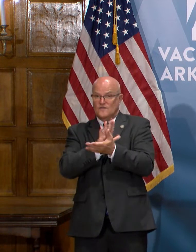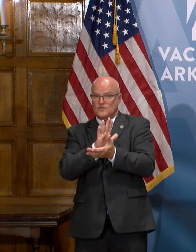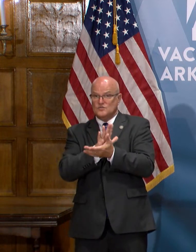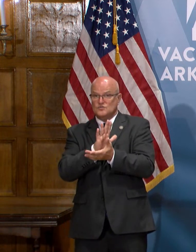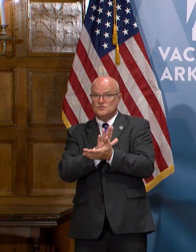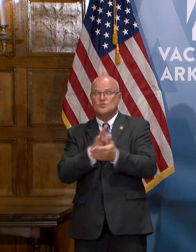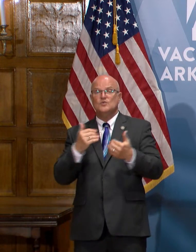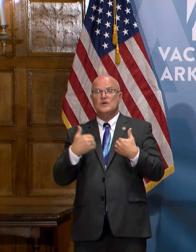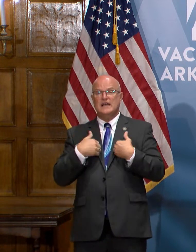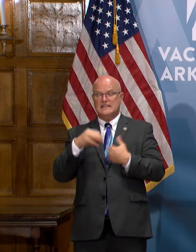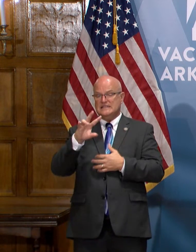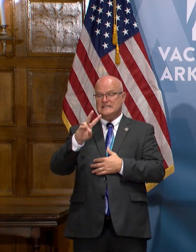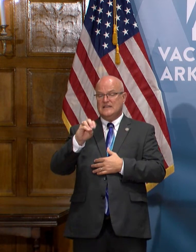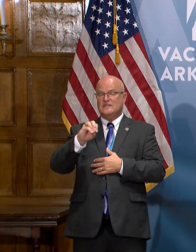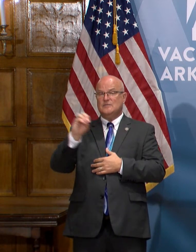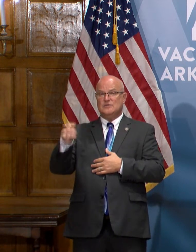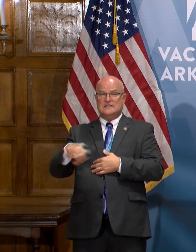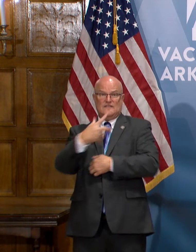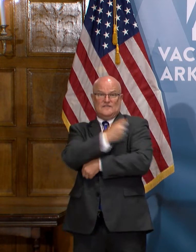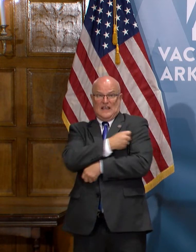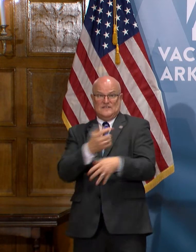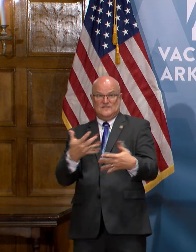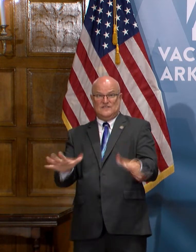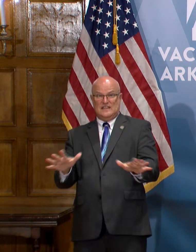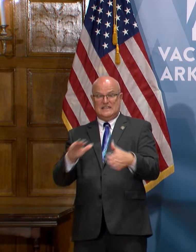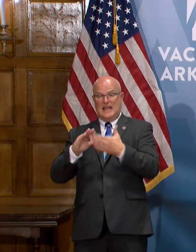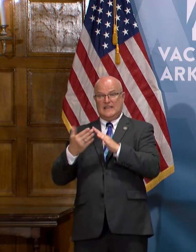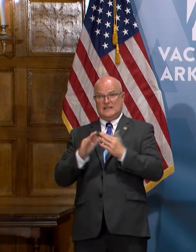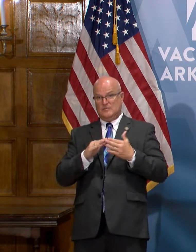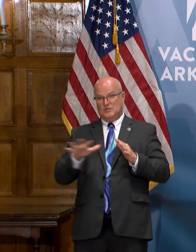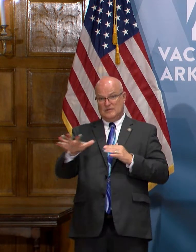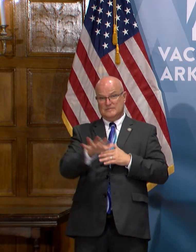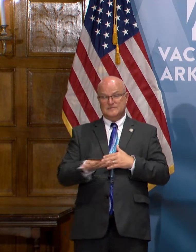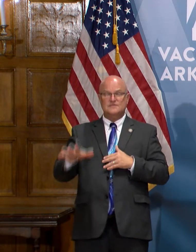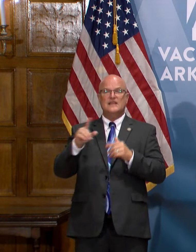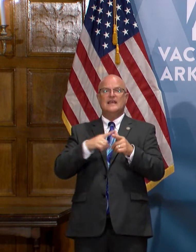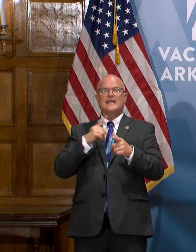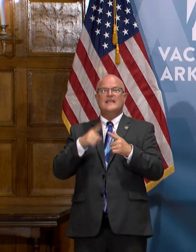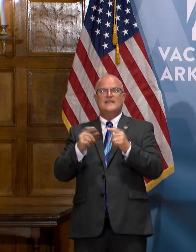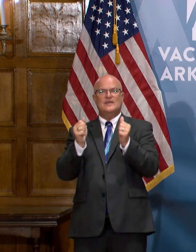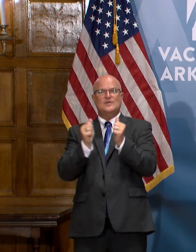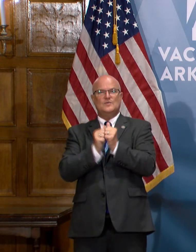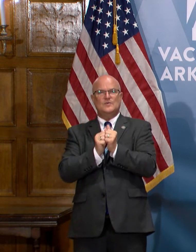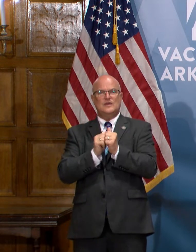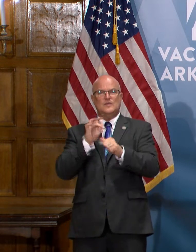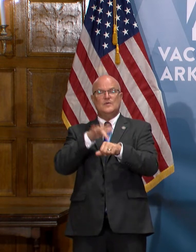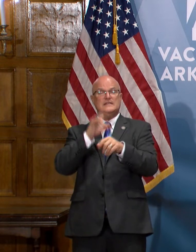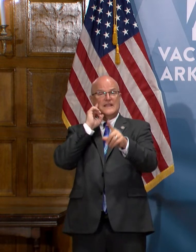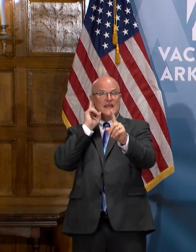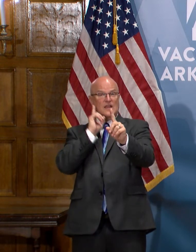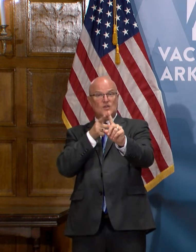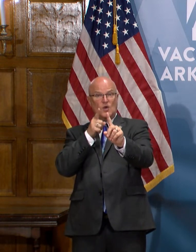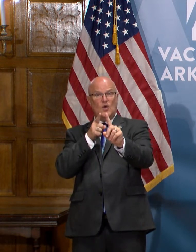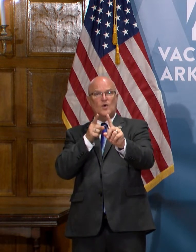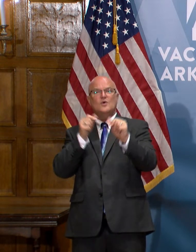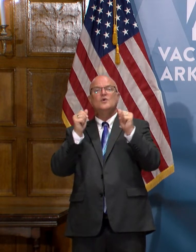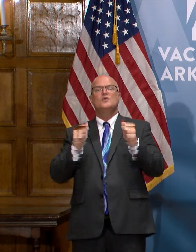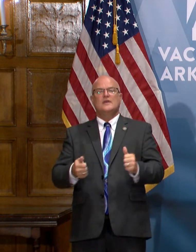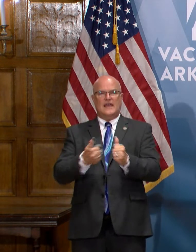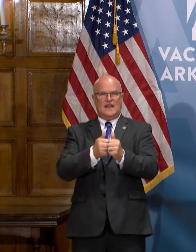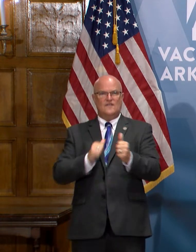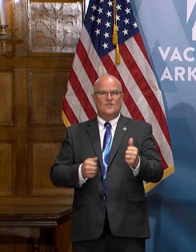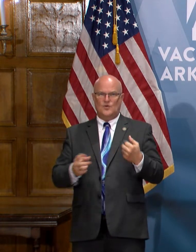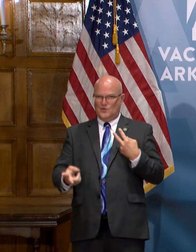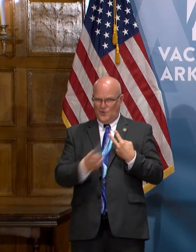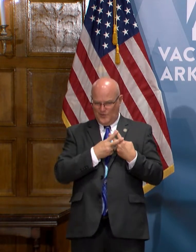school is 70% vaccinated in the community, then with reaching that goal, you can